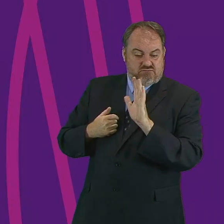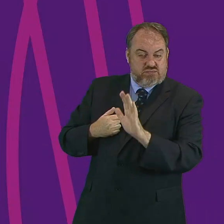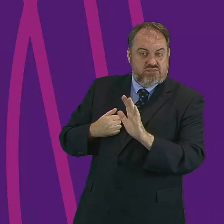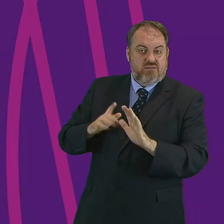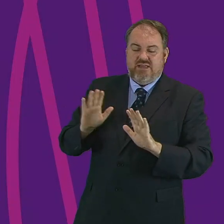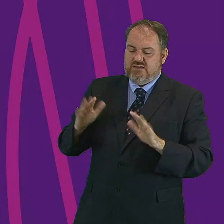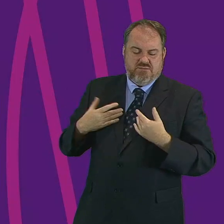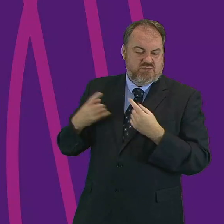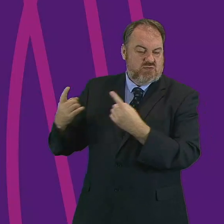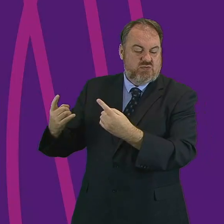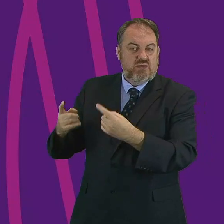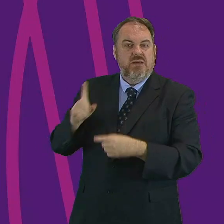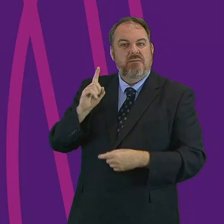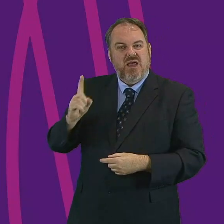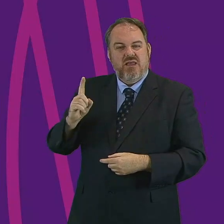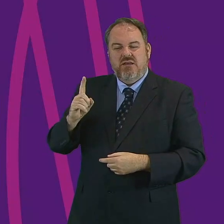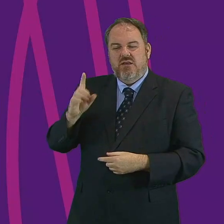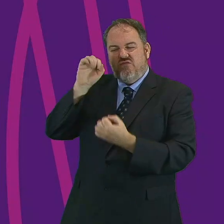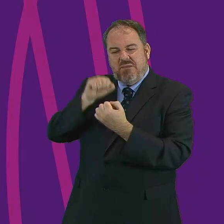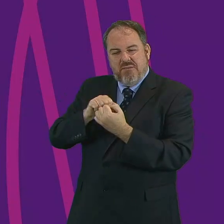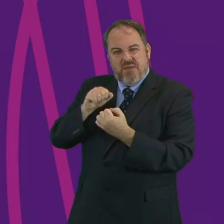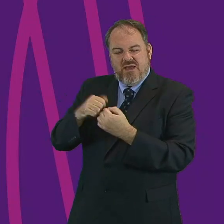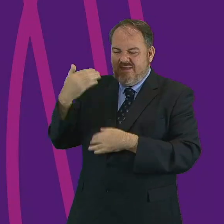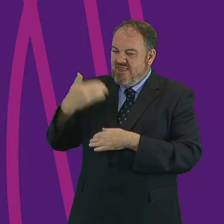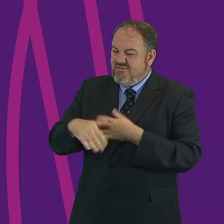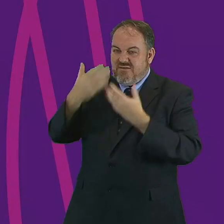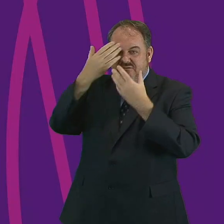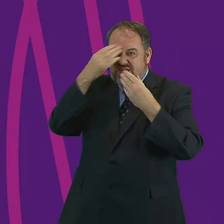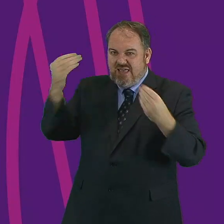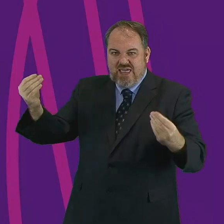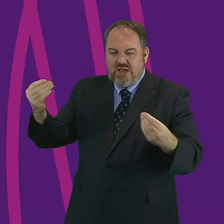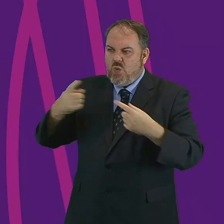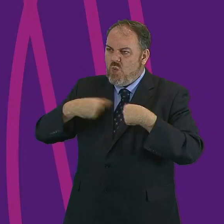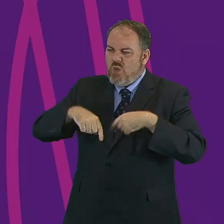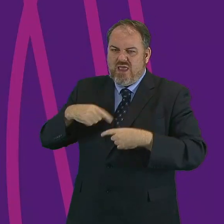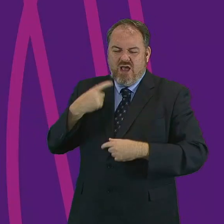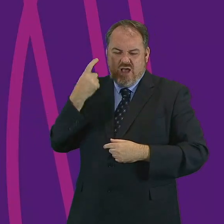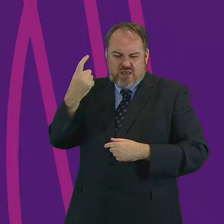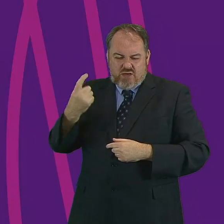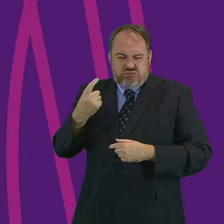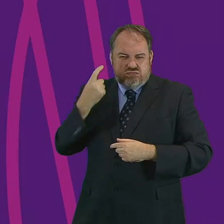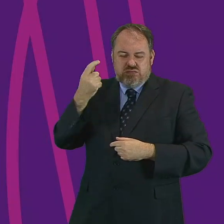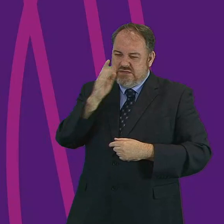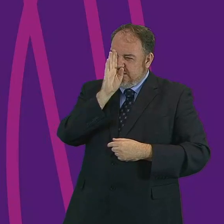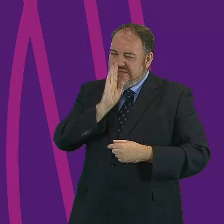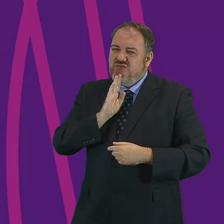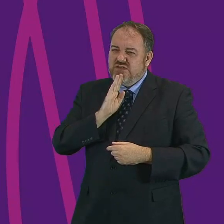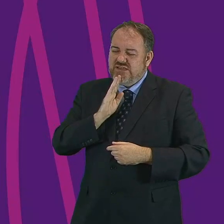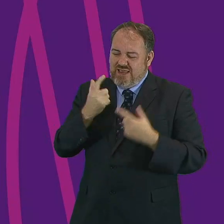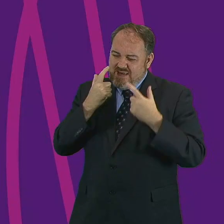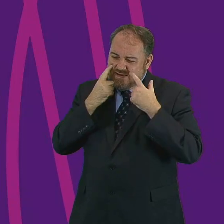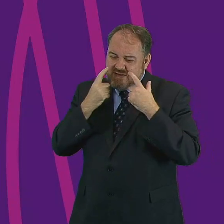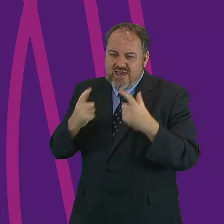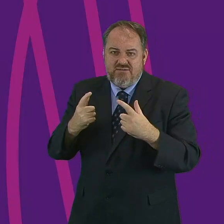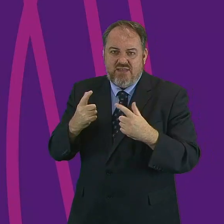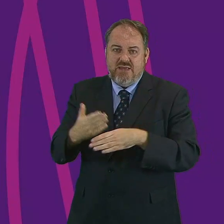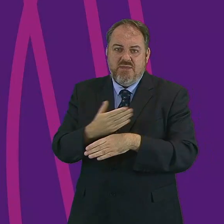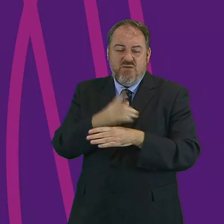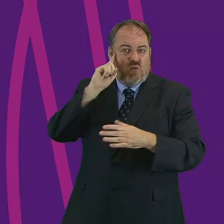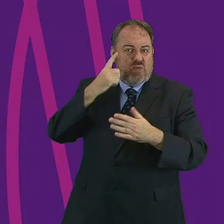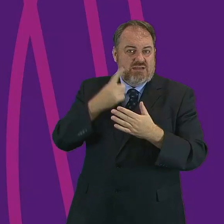difficult I've ever faced in my life, this is the most difficult. I have perfectly legitimately over the course of the